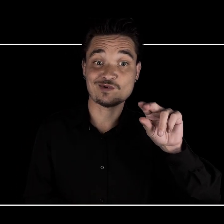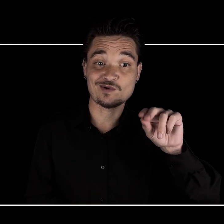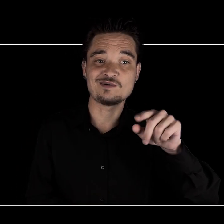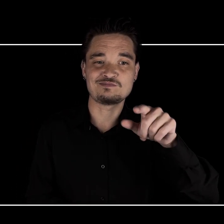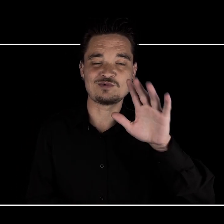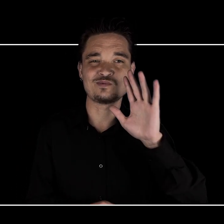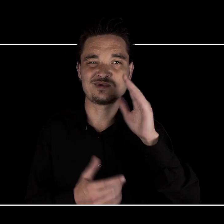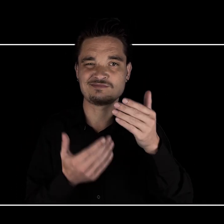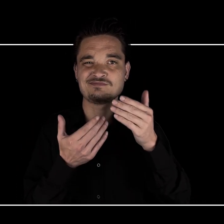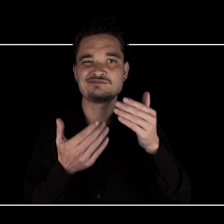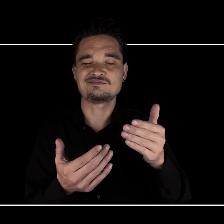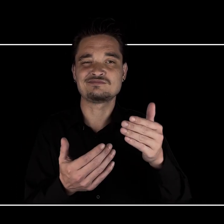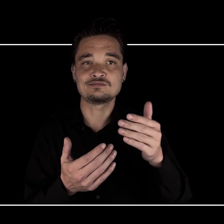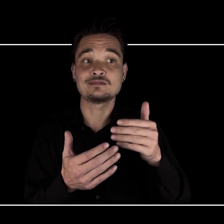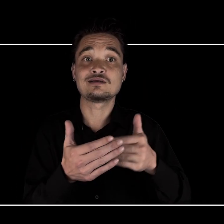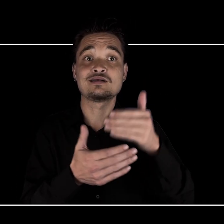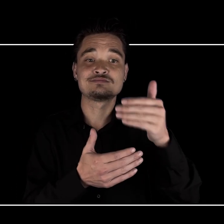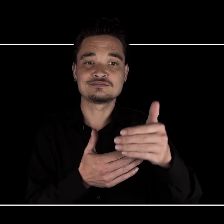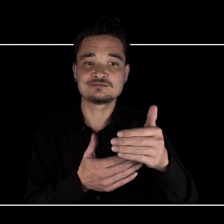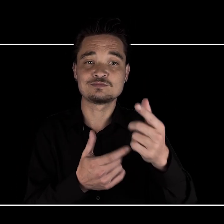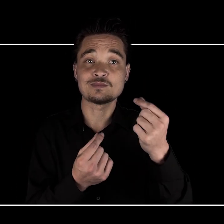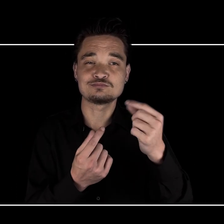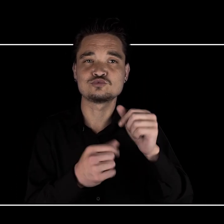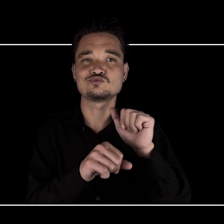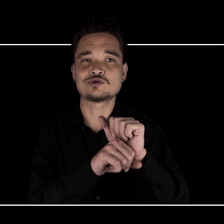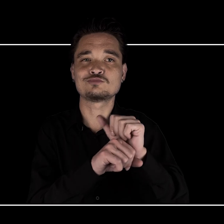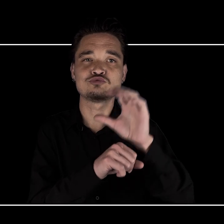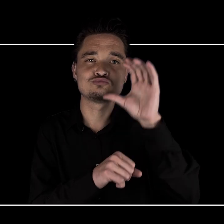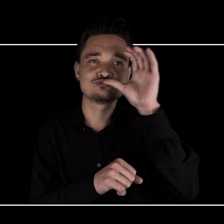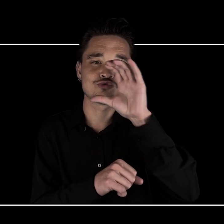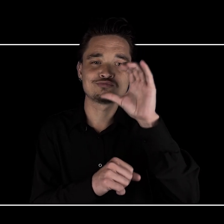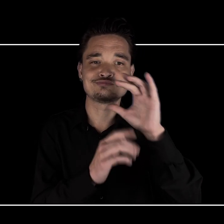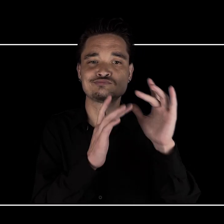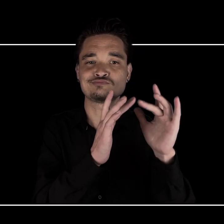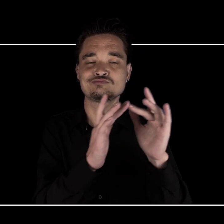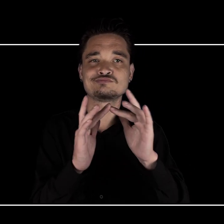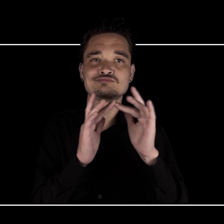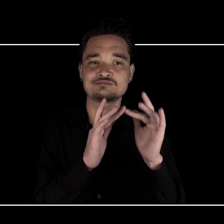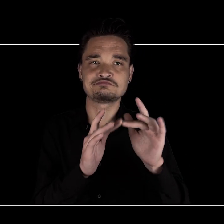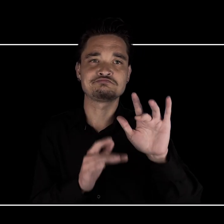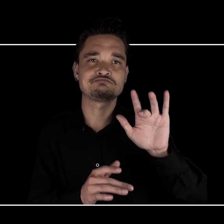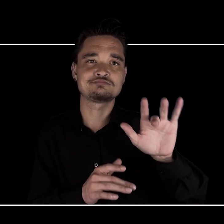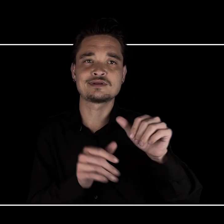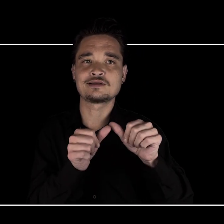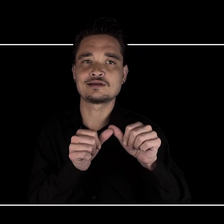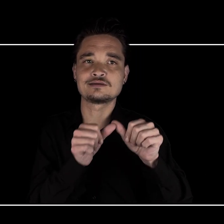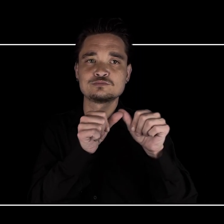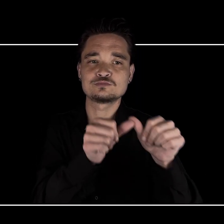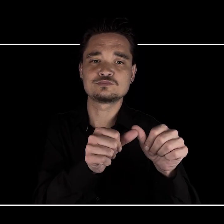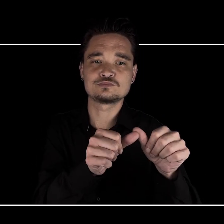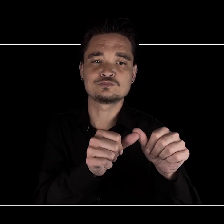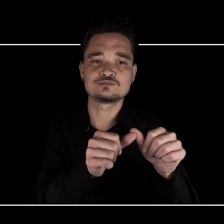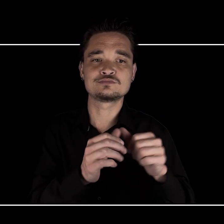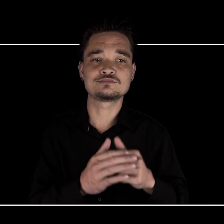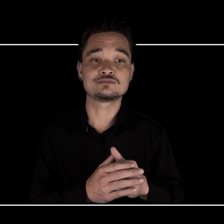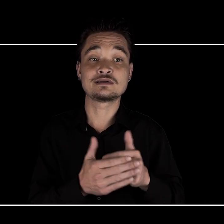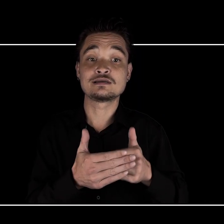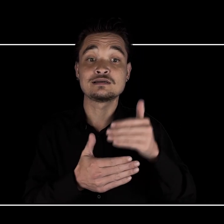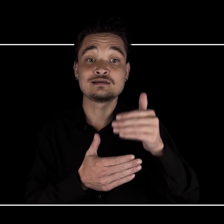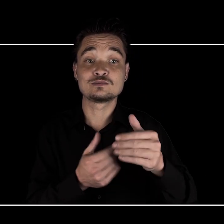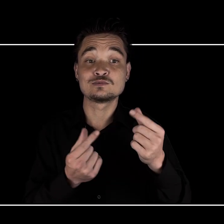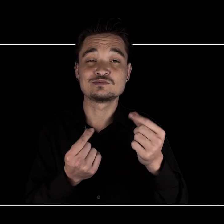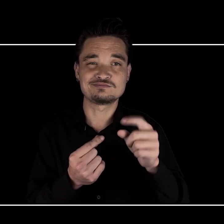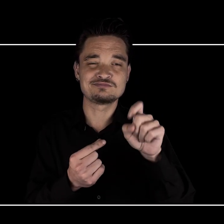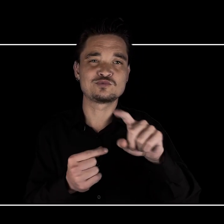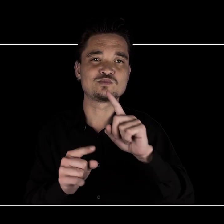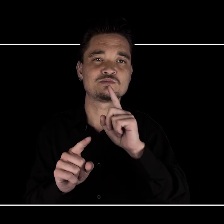you will move on to enter your job search contacts. Then click Continue. The next thing you will need to do